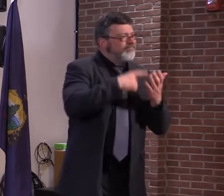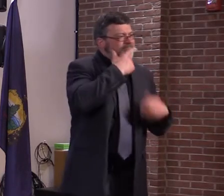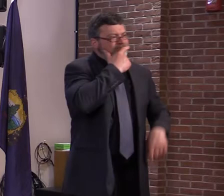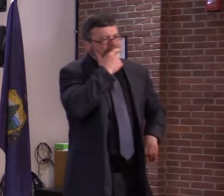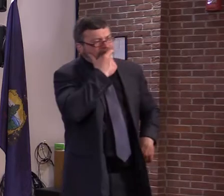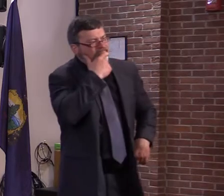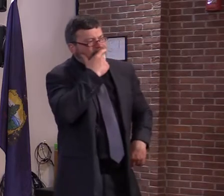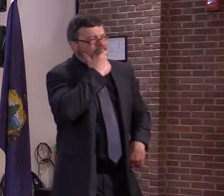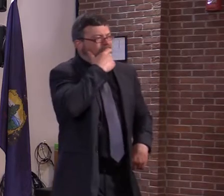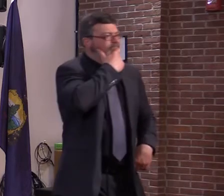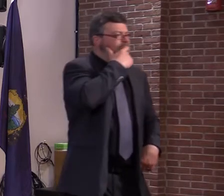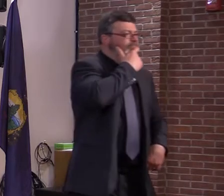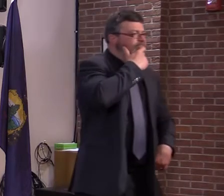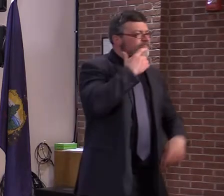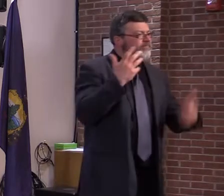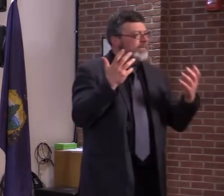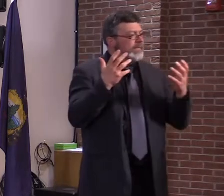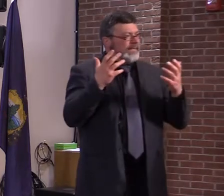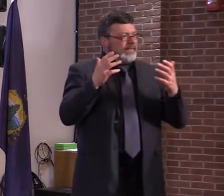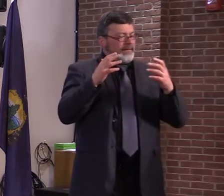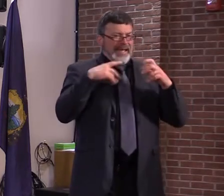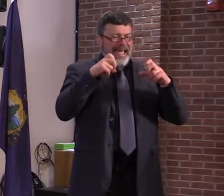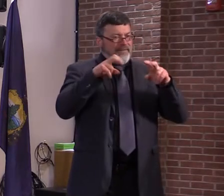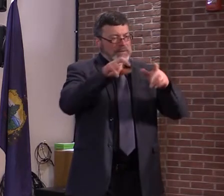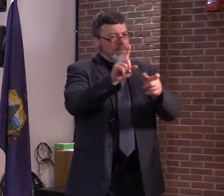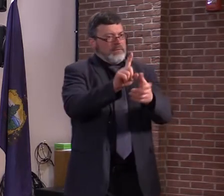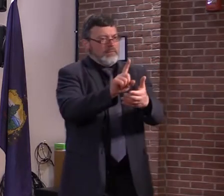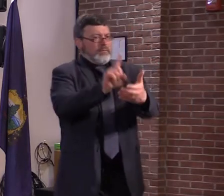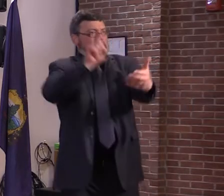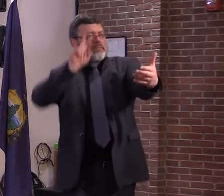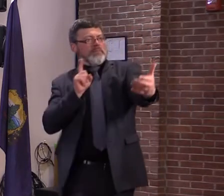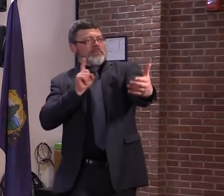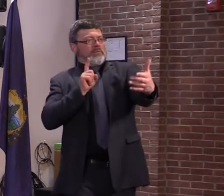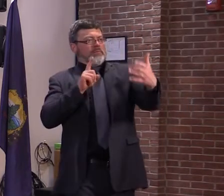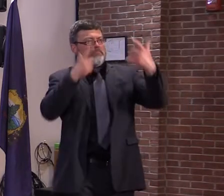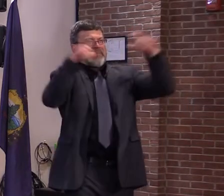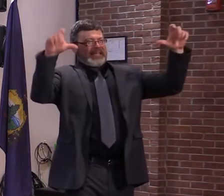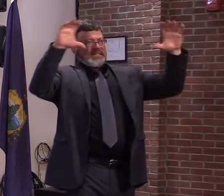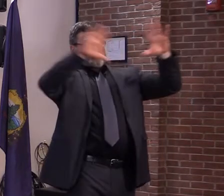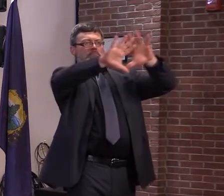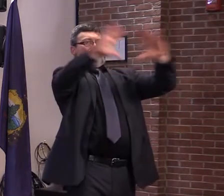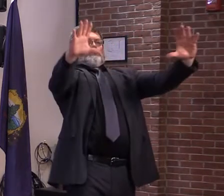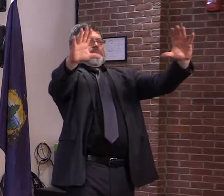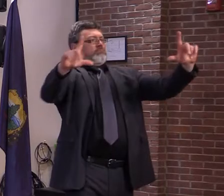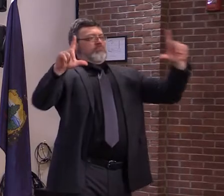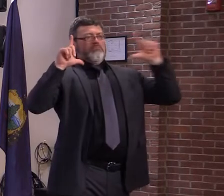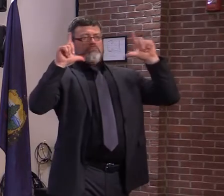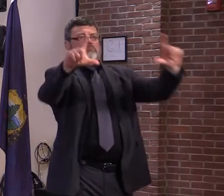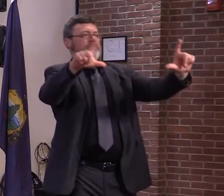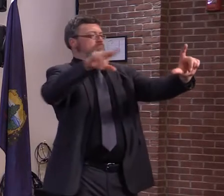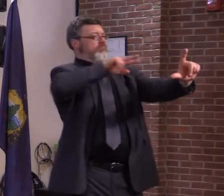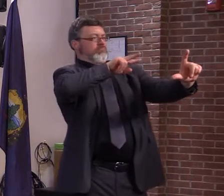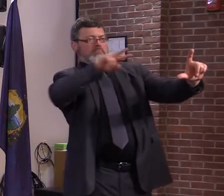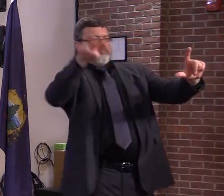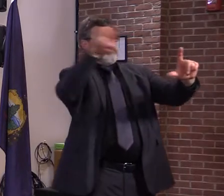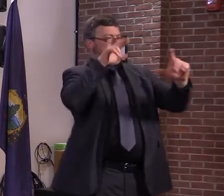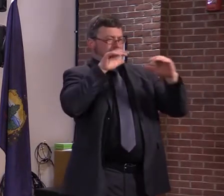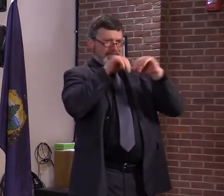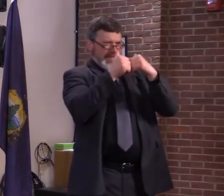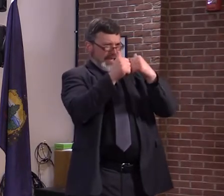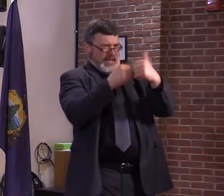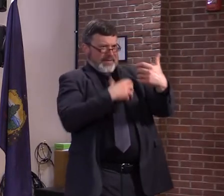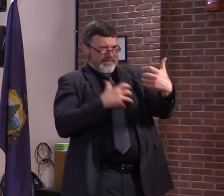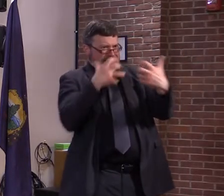a 40,000-foot view, and we can't do everything that everyone wants us to do. And so my